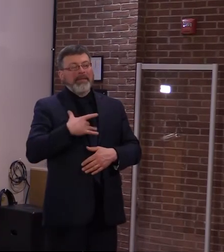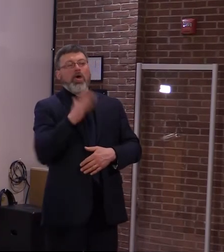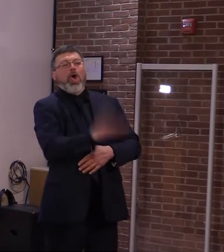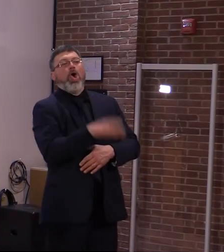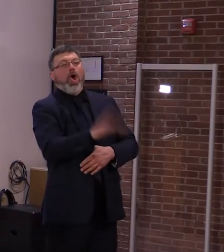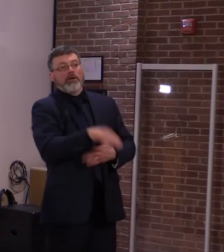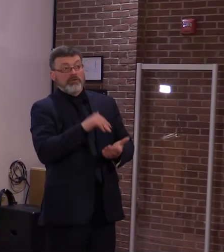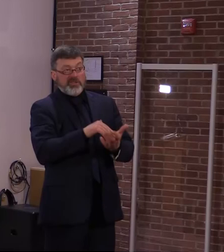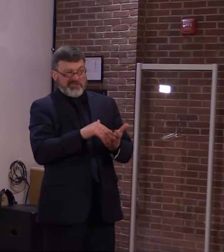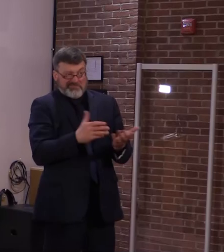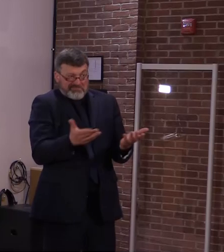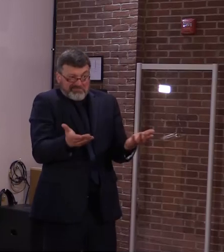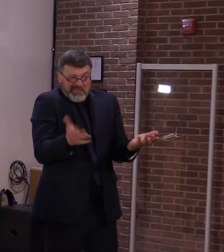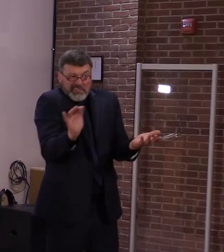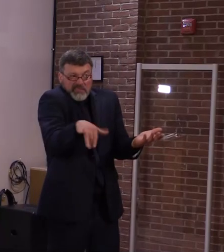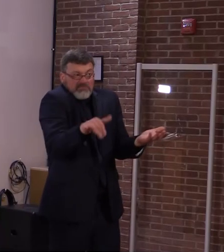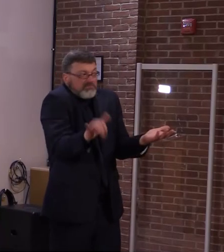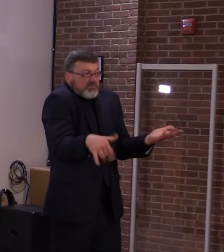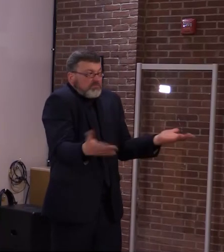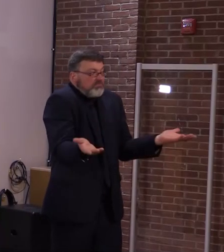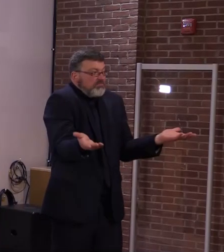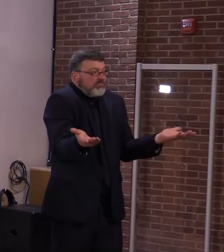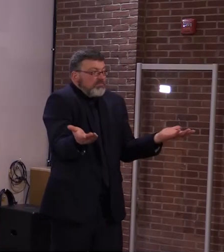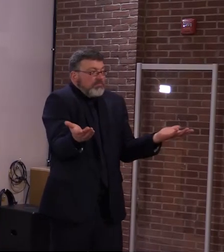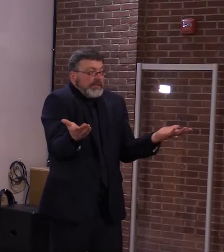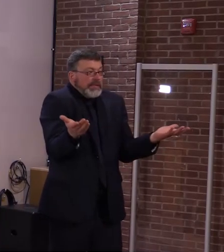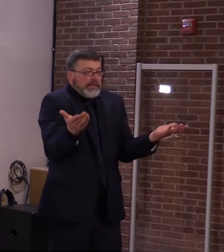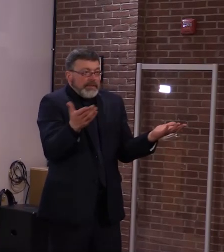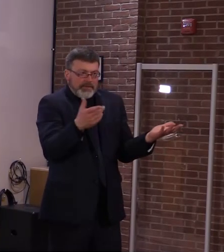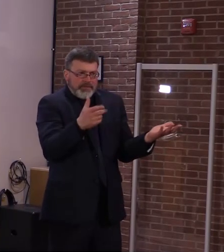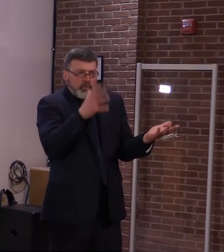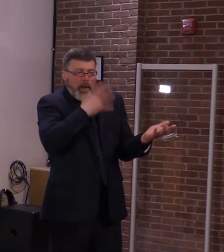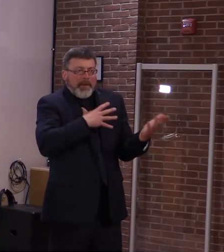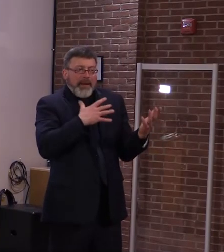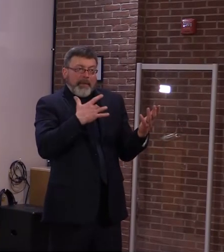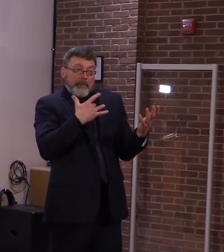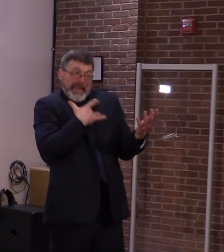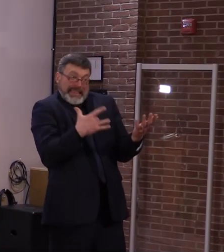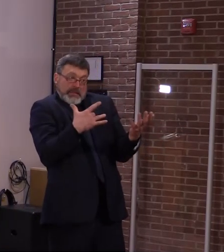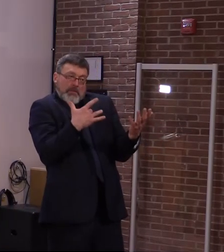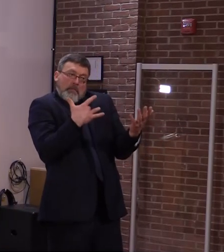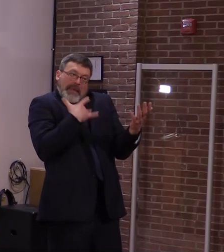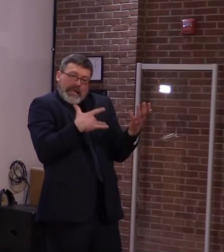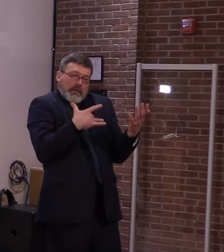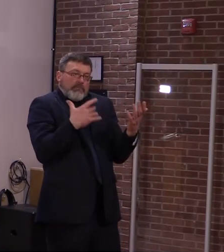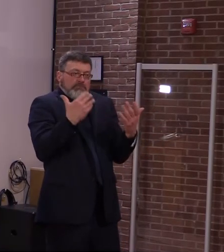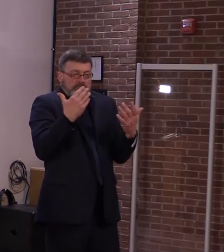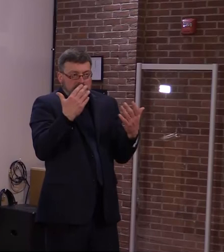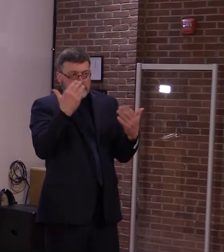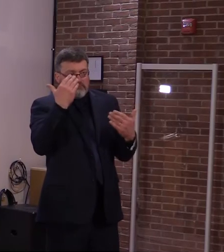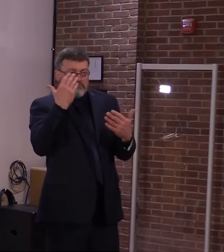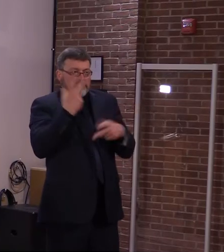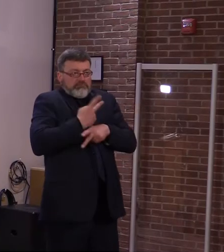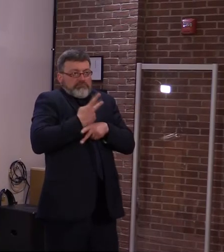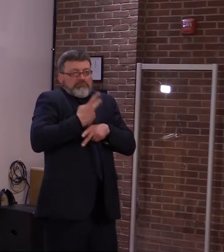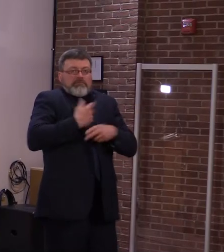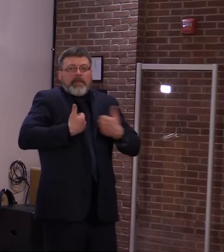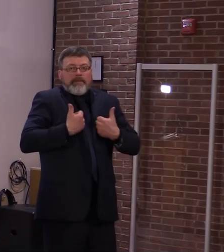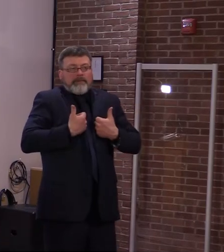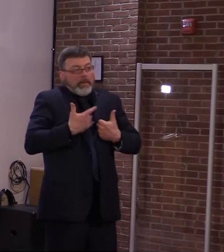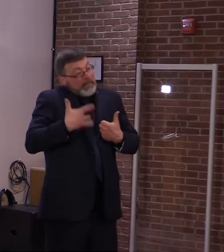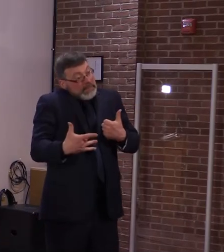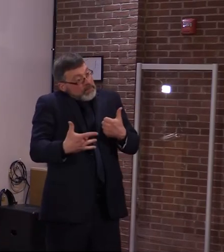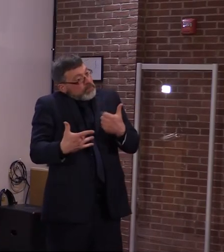symptoms, much more attentive to preventive care and overall health care needs. So I think, in a